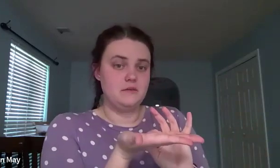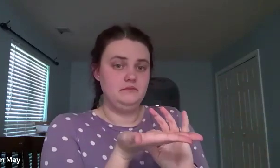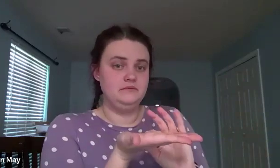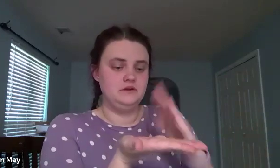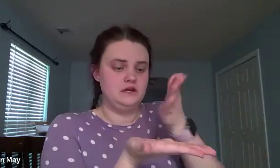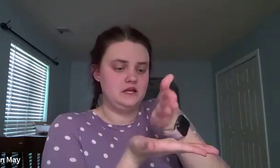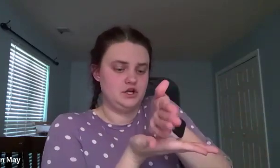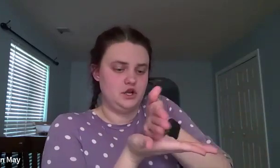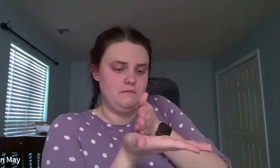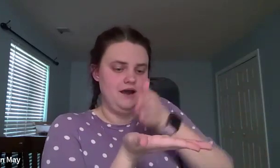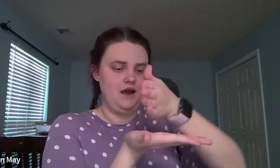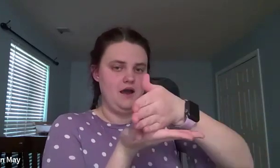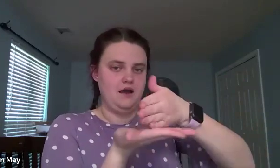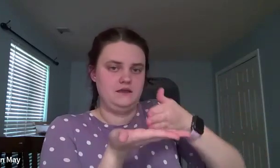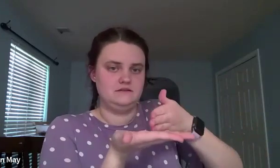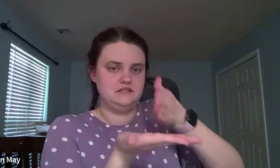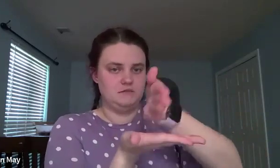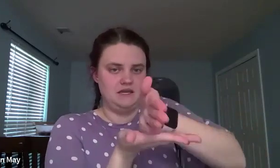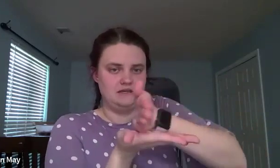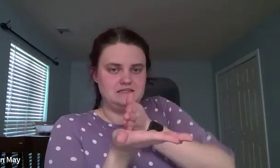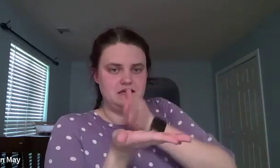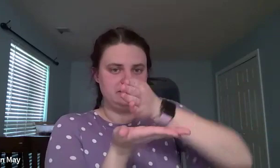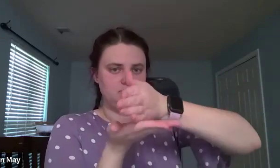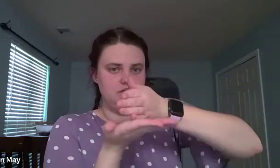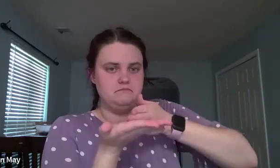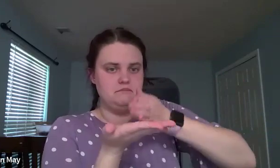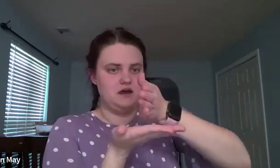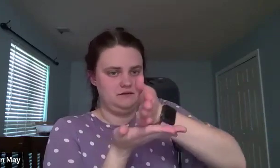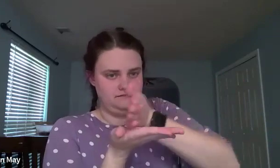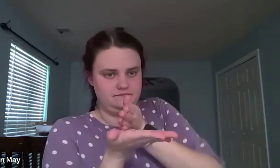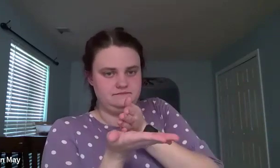up, and you're going to go pie. It's like you're making a slice into it. Pie.